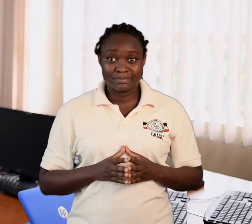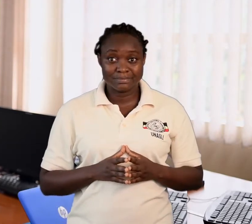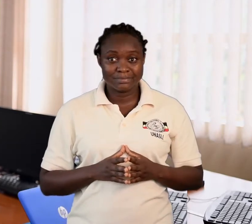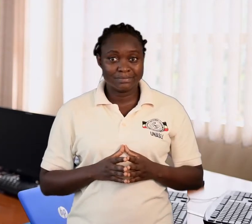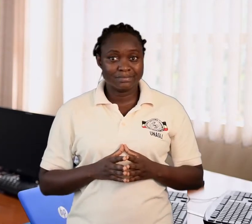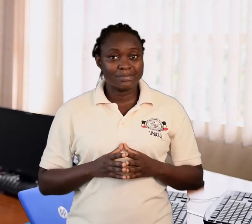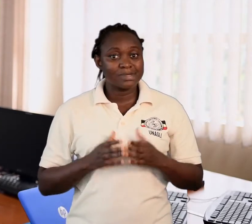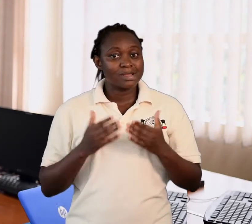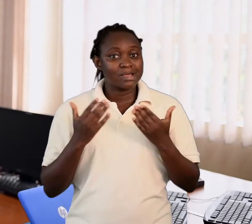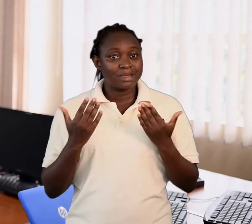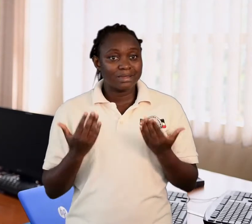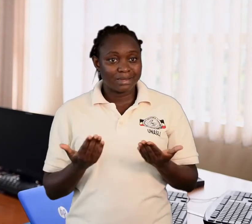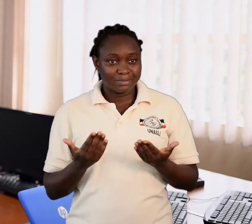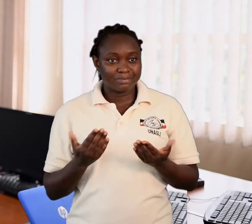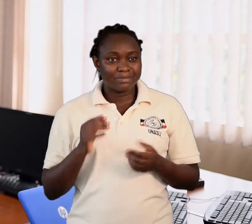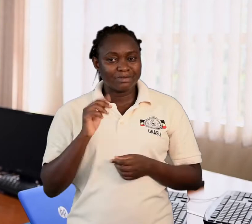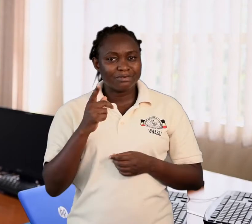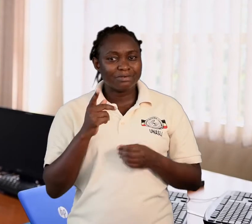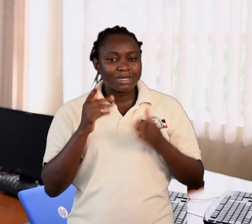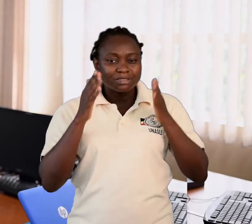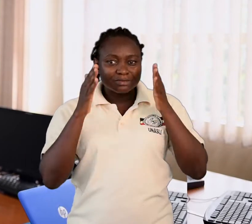let us try to look at our environment.